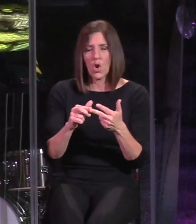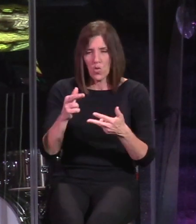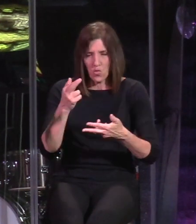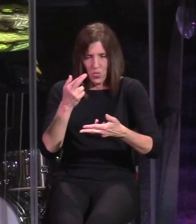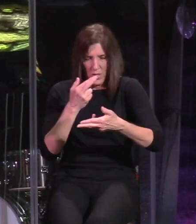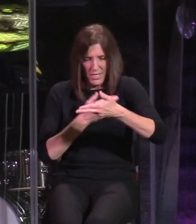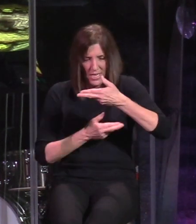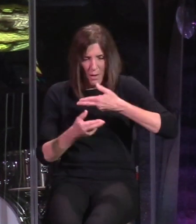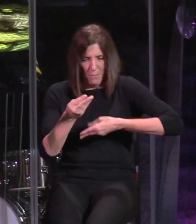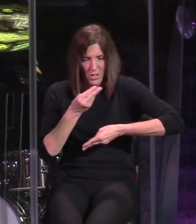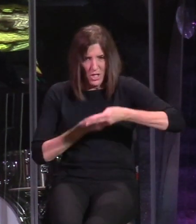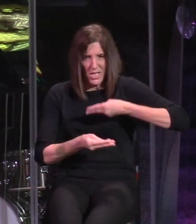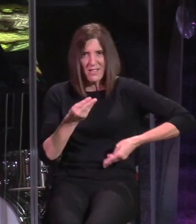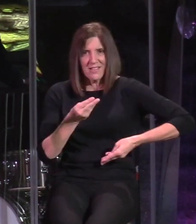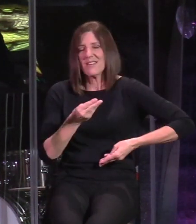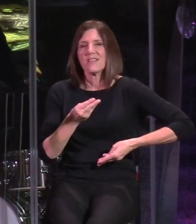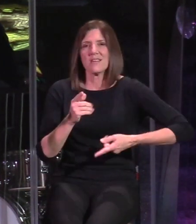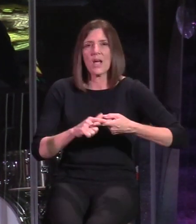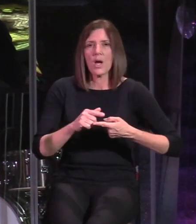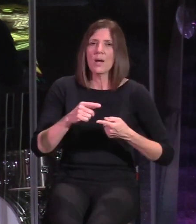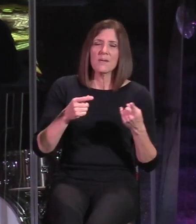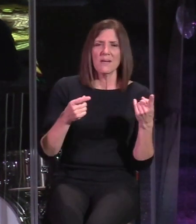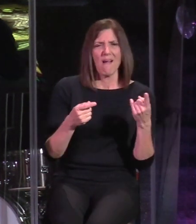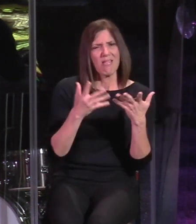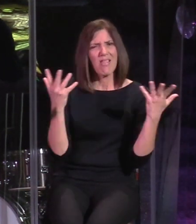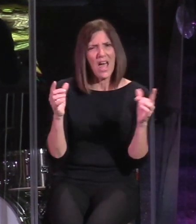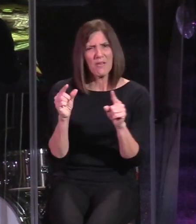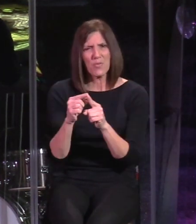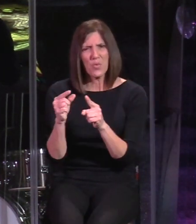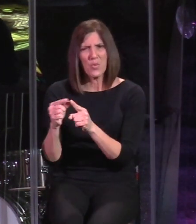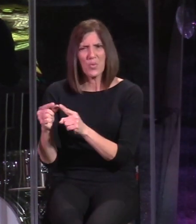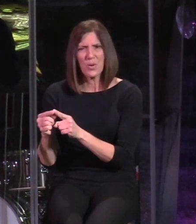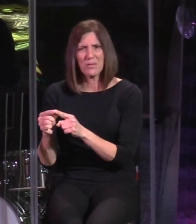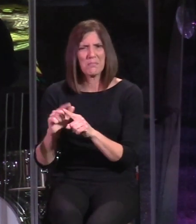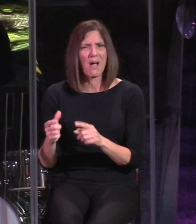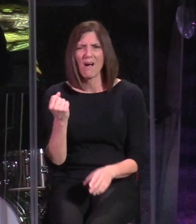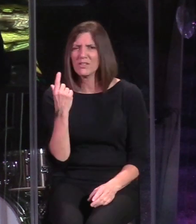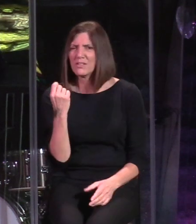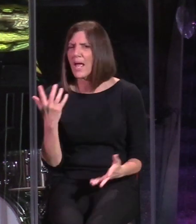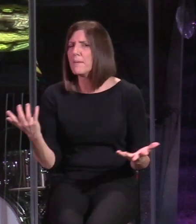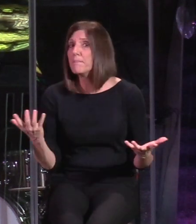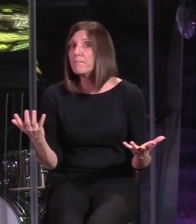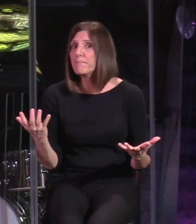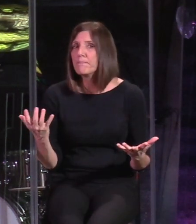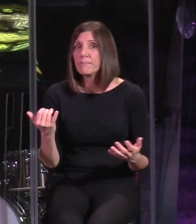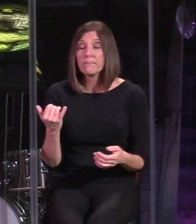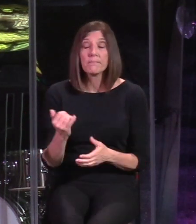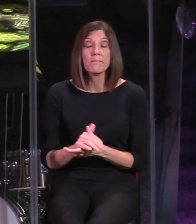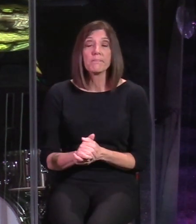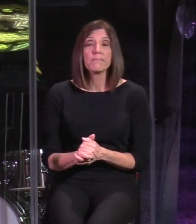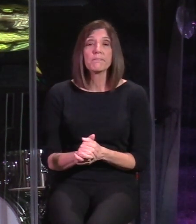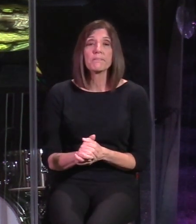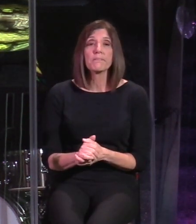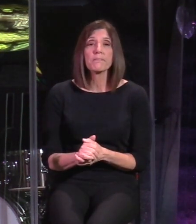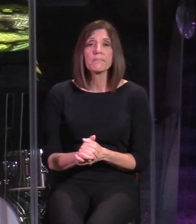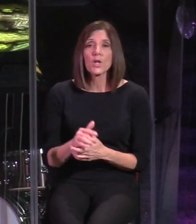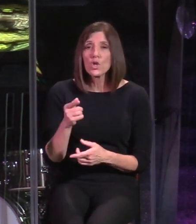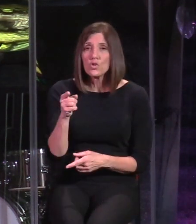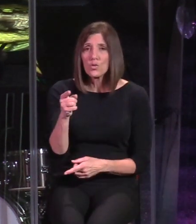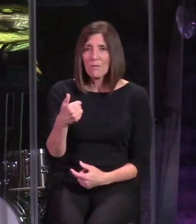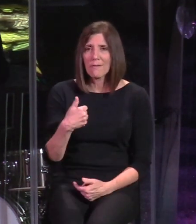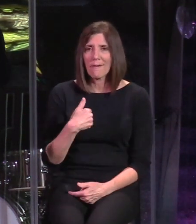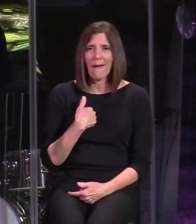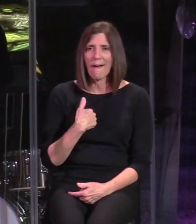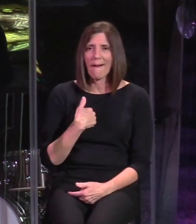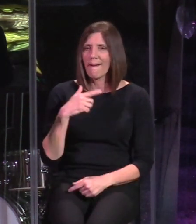redemption, propitiation. Here's what you need to grasp. If it hasn't been clear already, you and I do